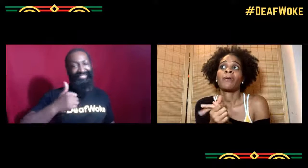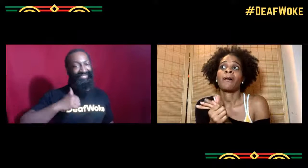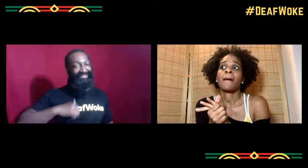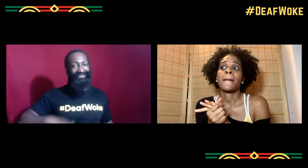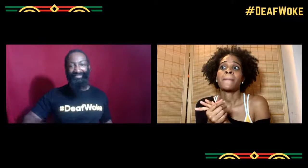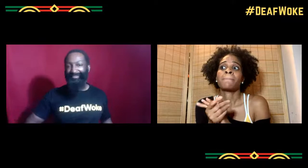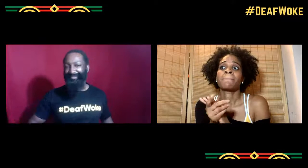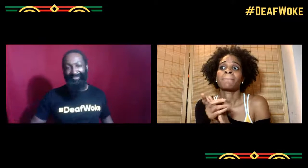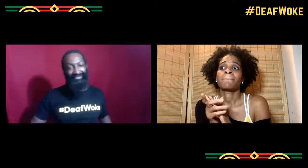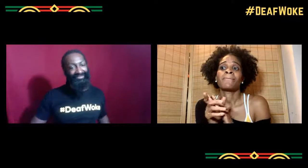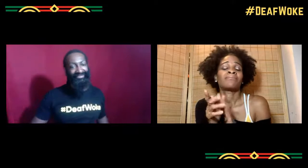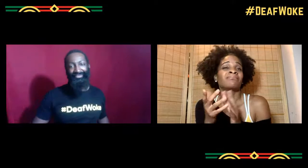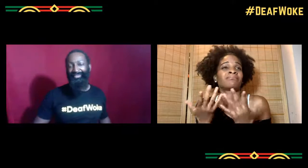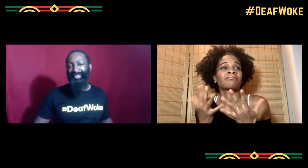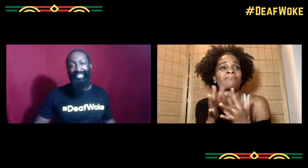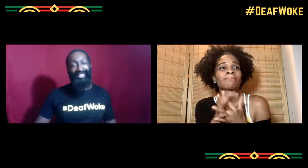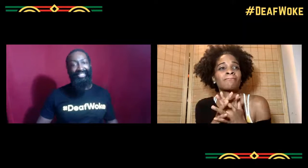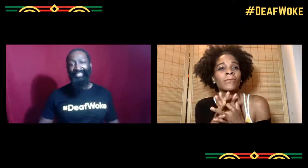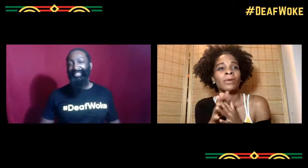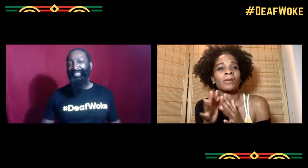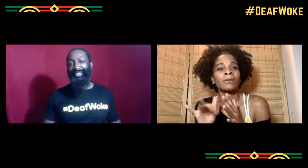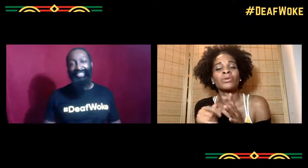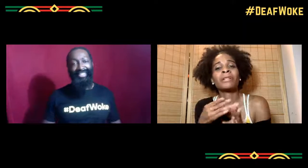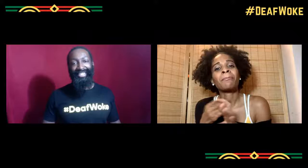What else? Research.